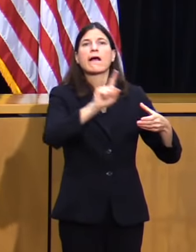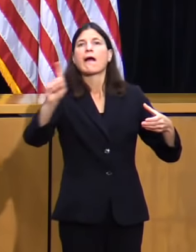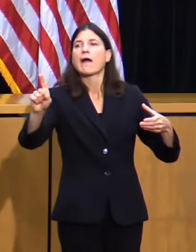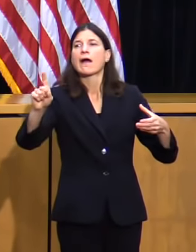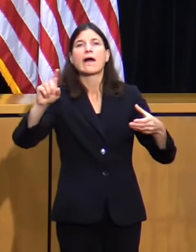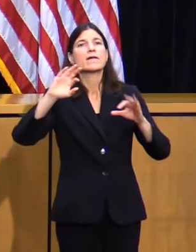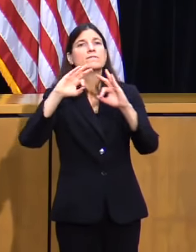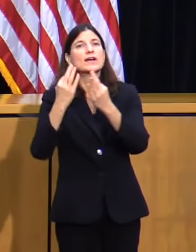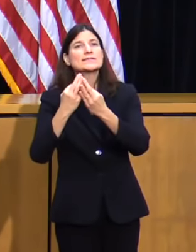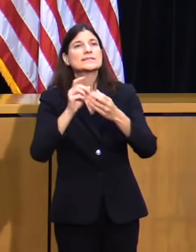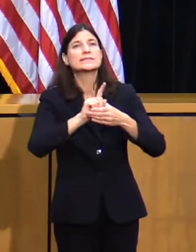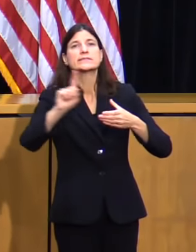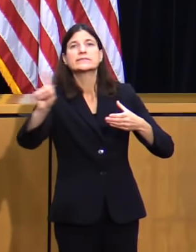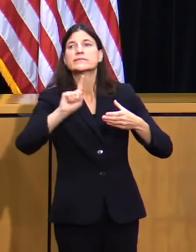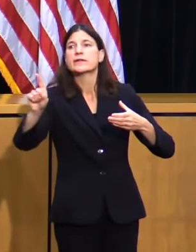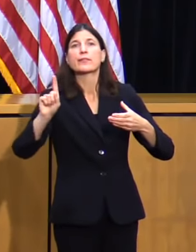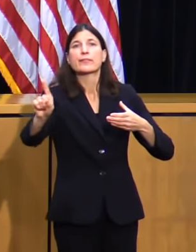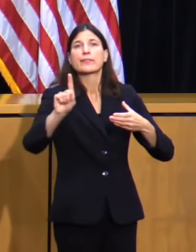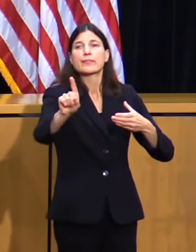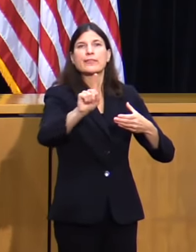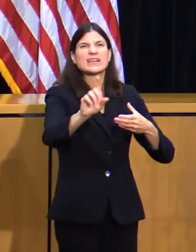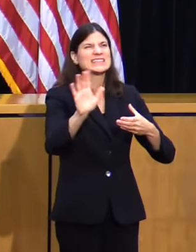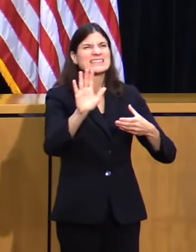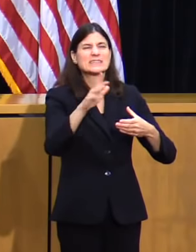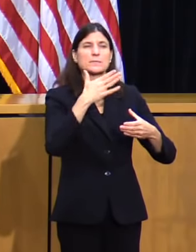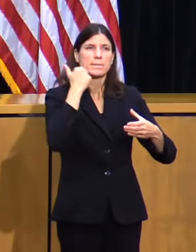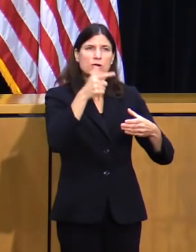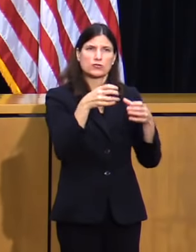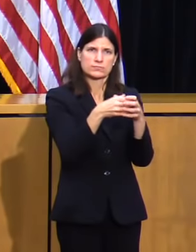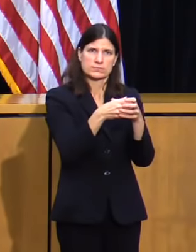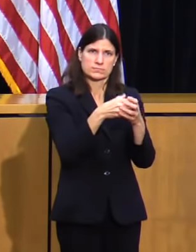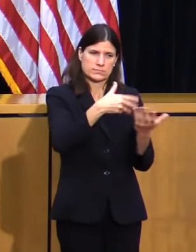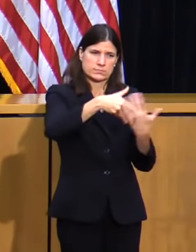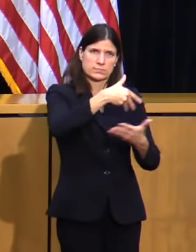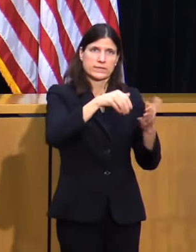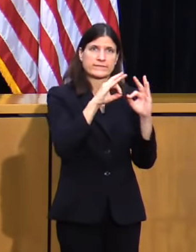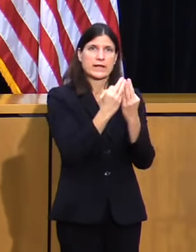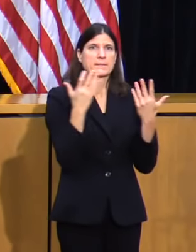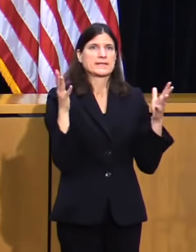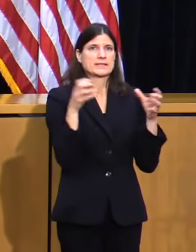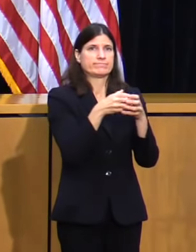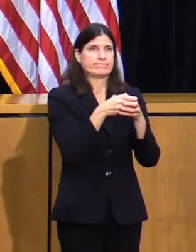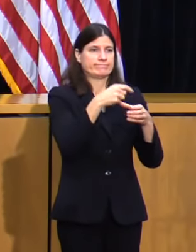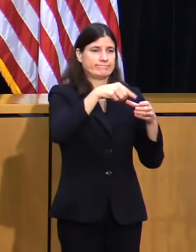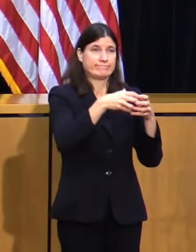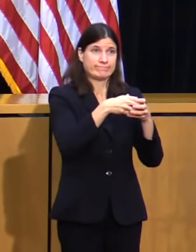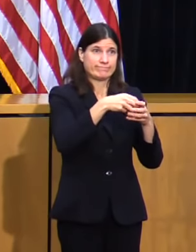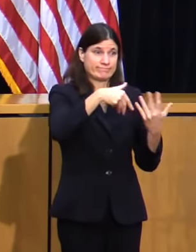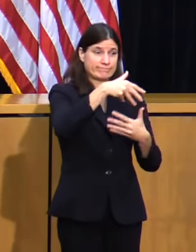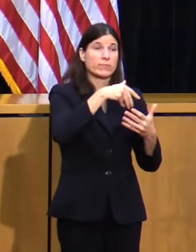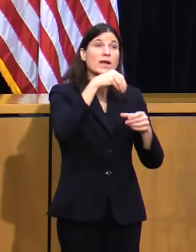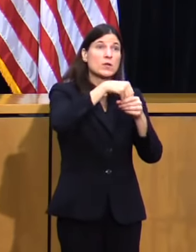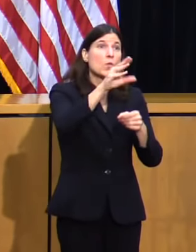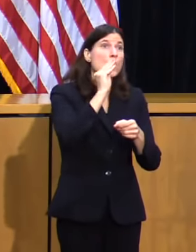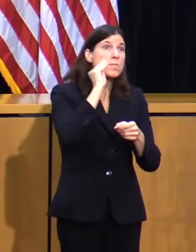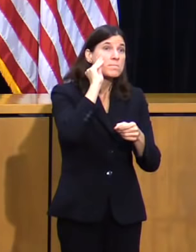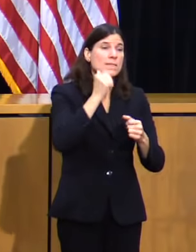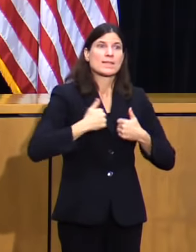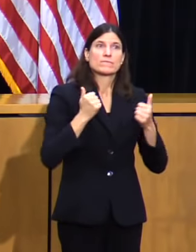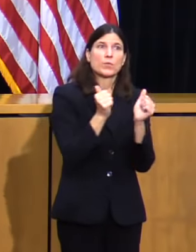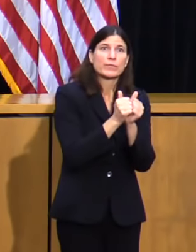outdoors. I know that sounds aggressive, but the simple truth is this expansion of